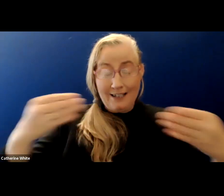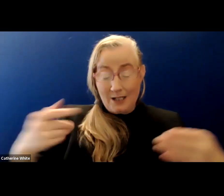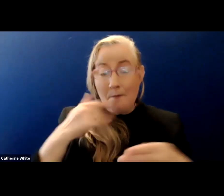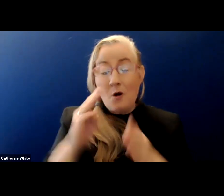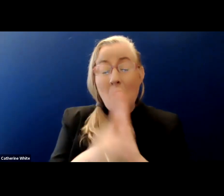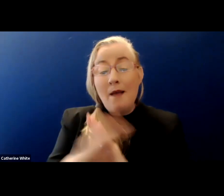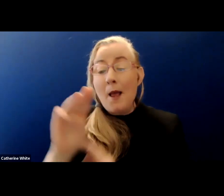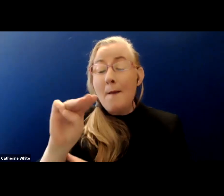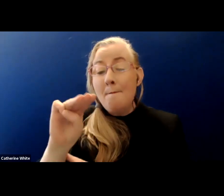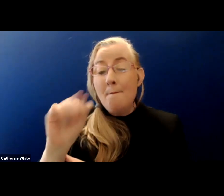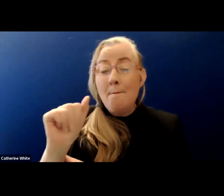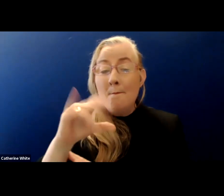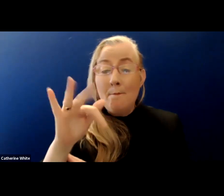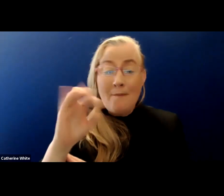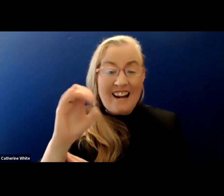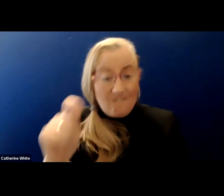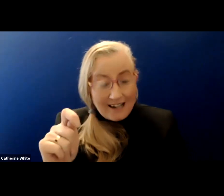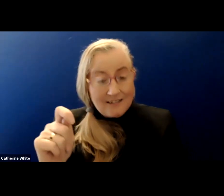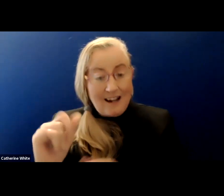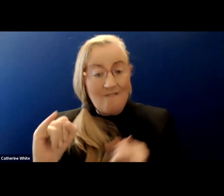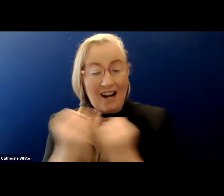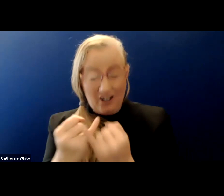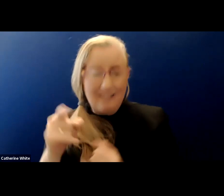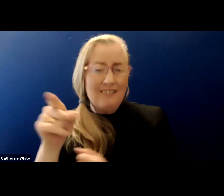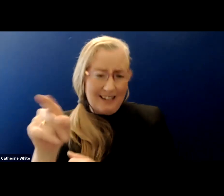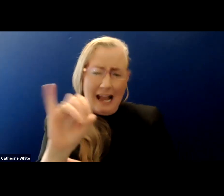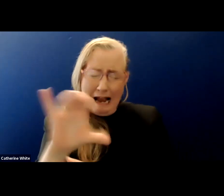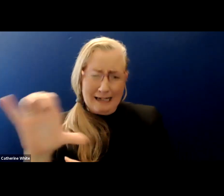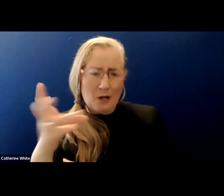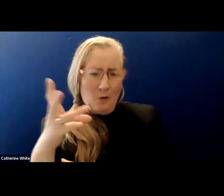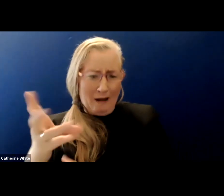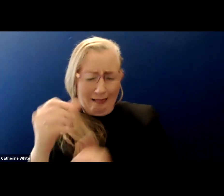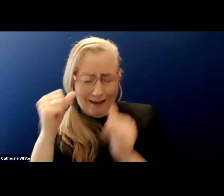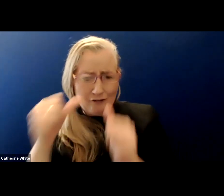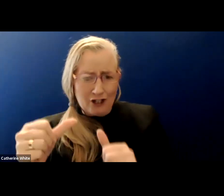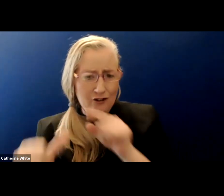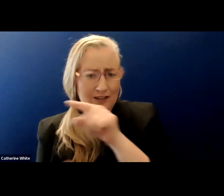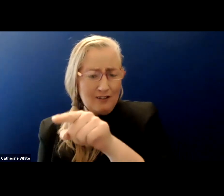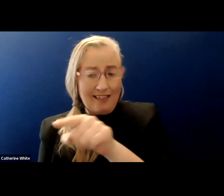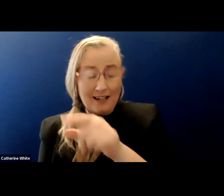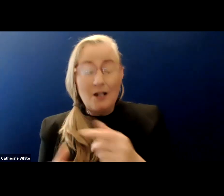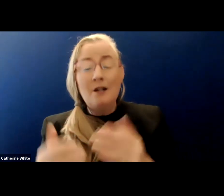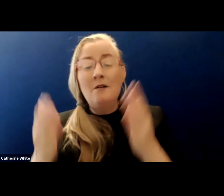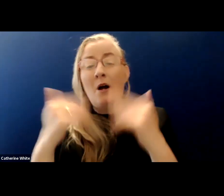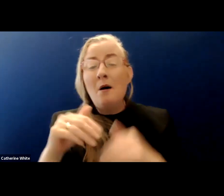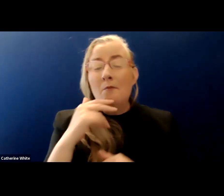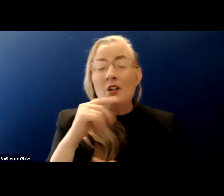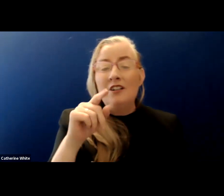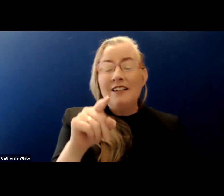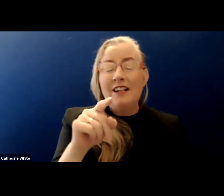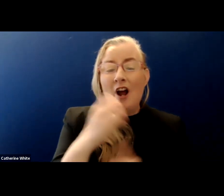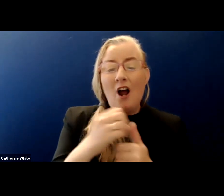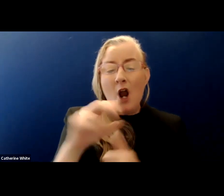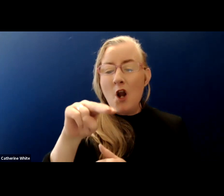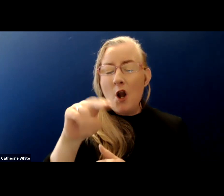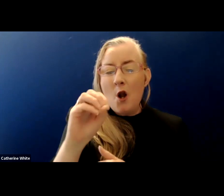manifest violation, then I think it's something that the ICC would pay attention to. In relation to Noam's question, I think,